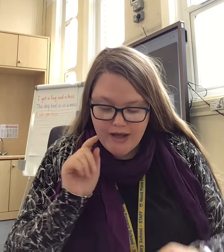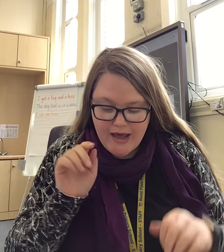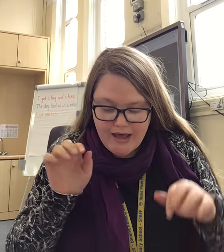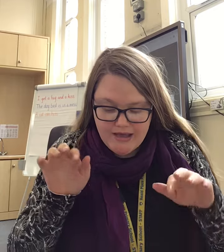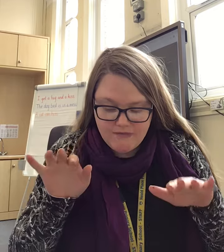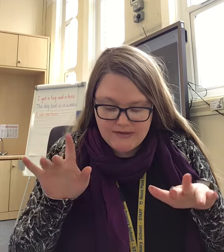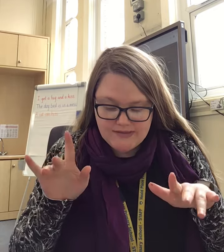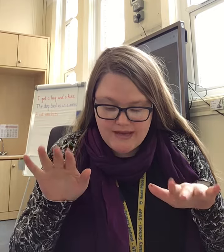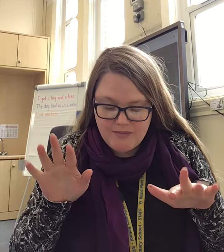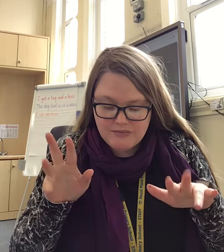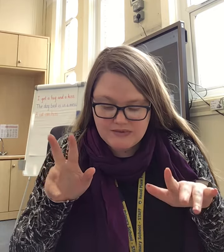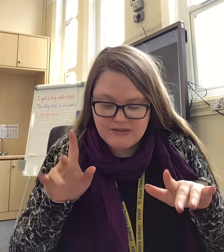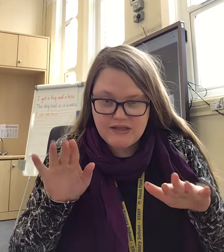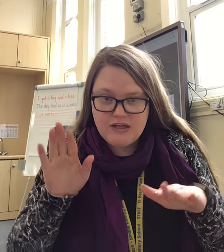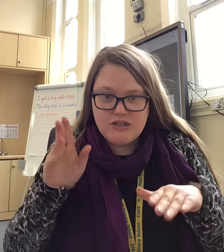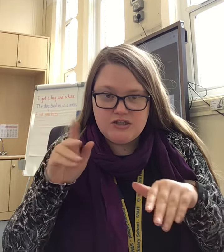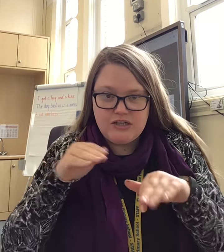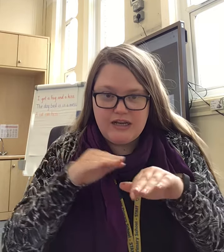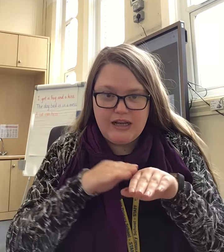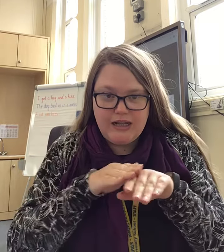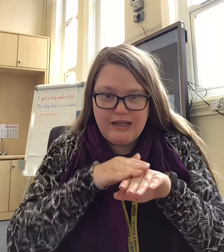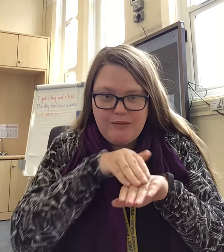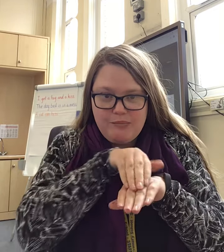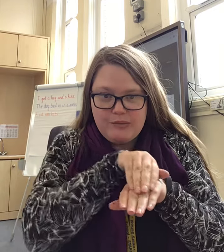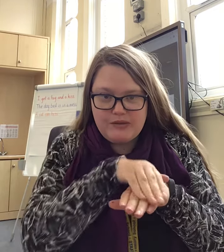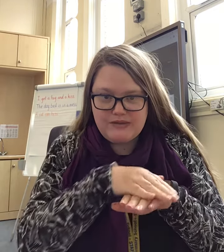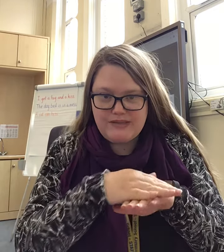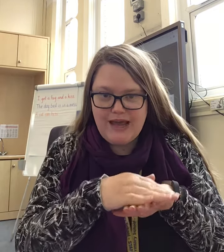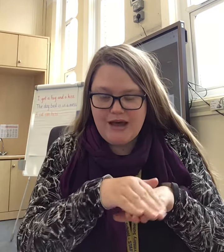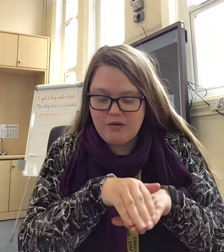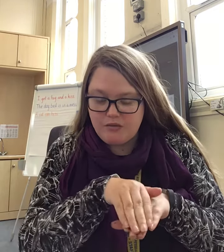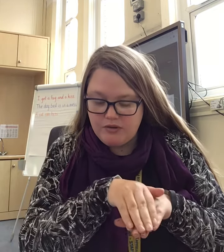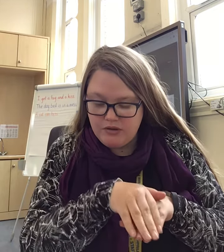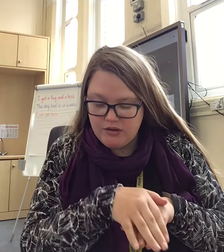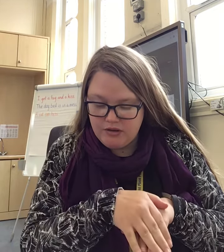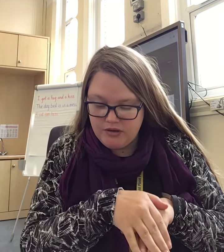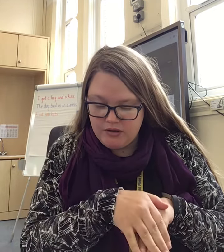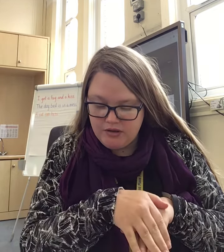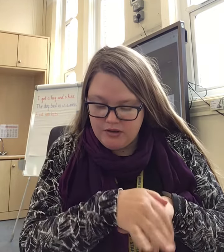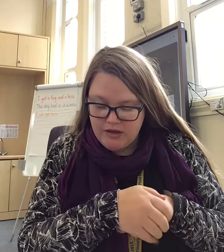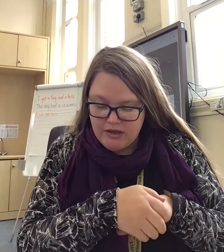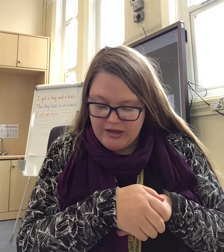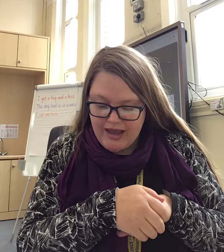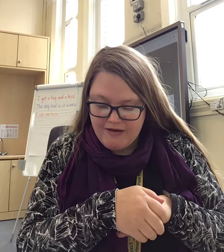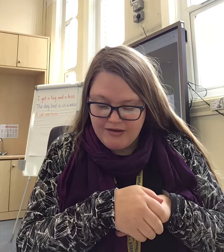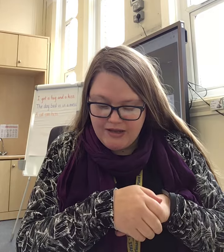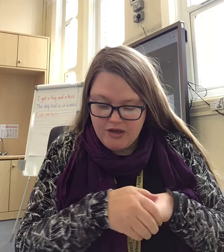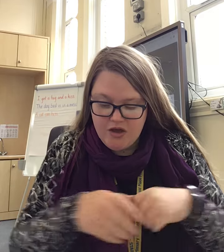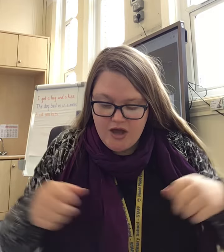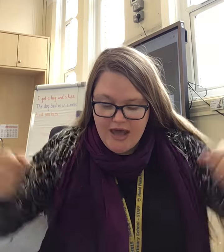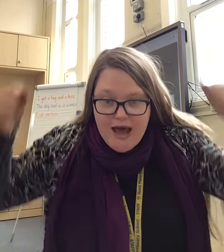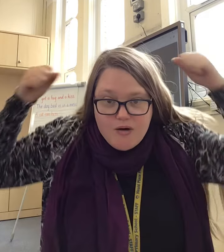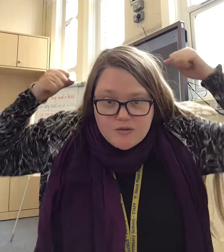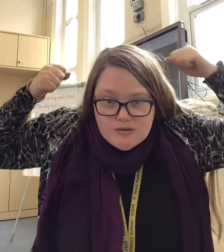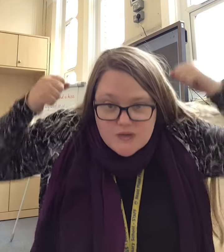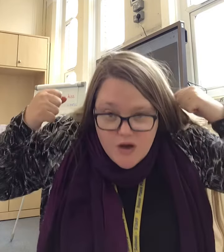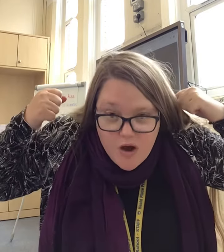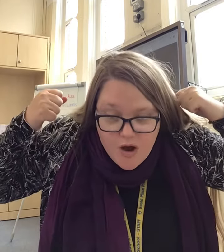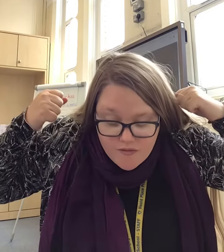ivy stems she clambers down carrying her house of